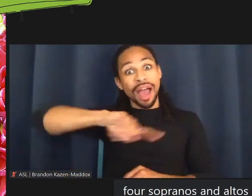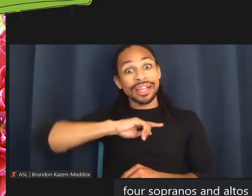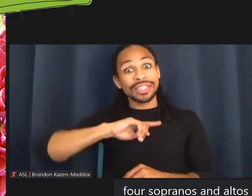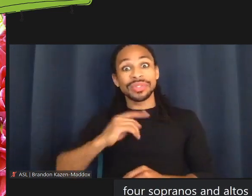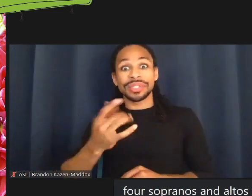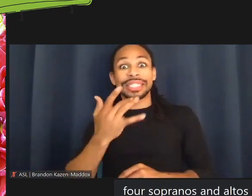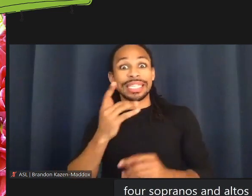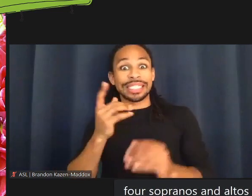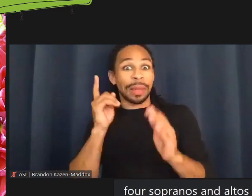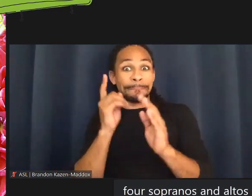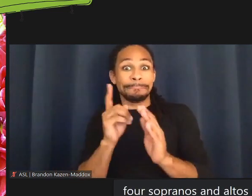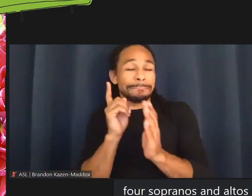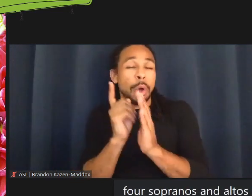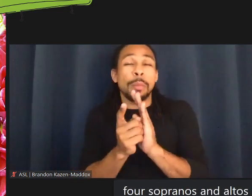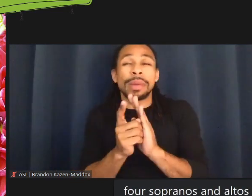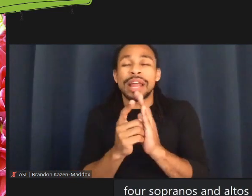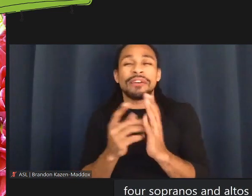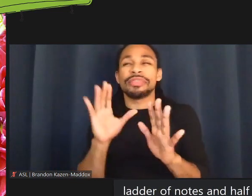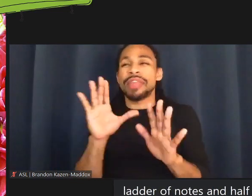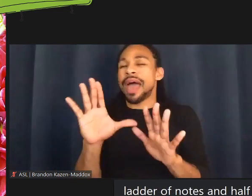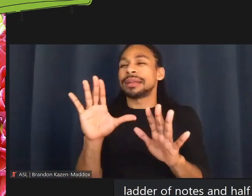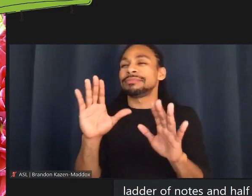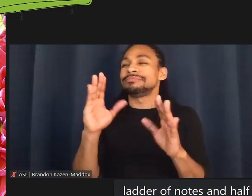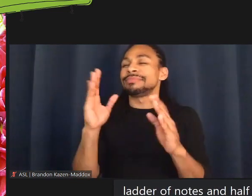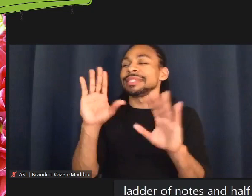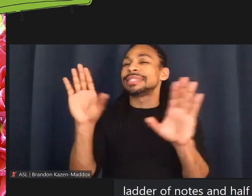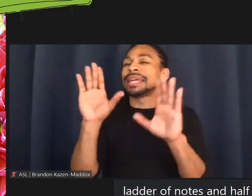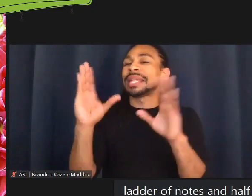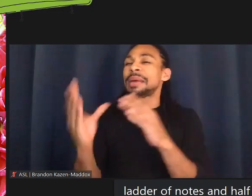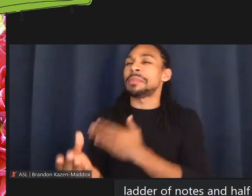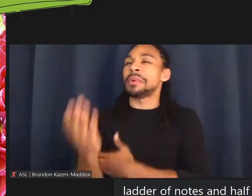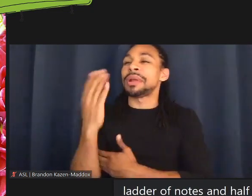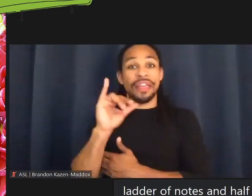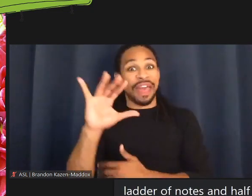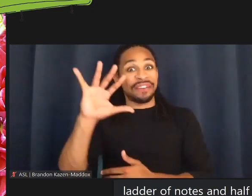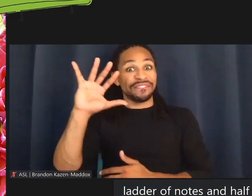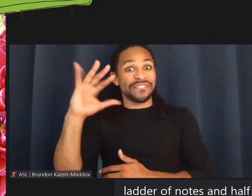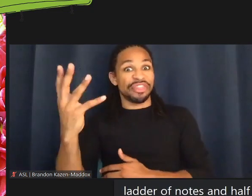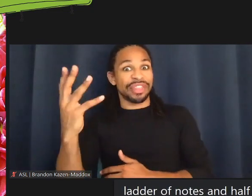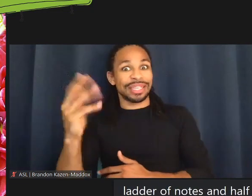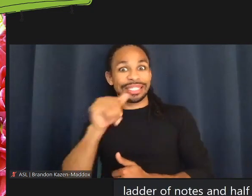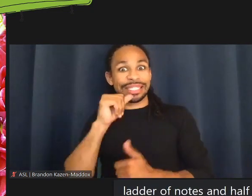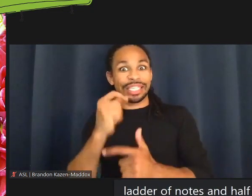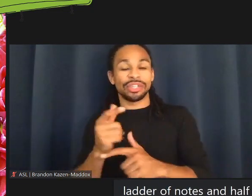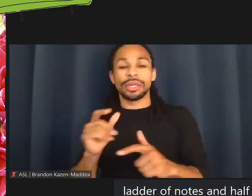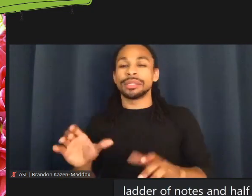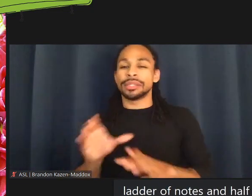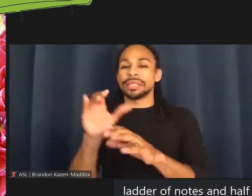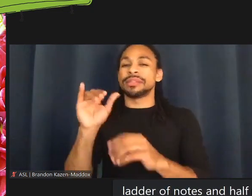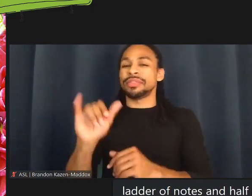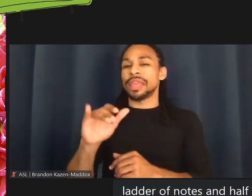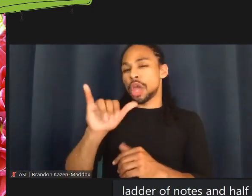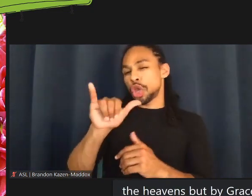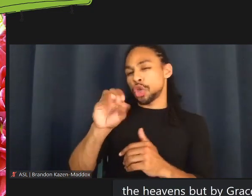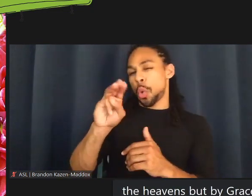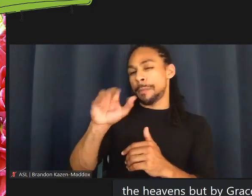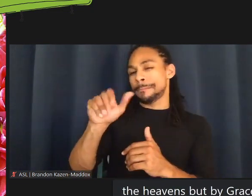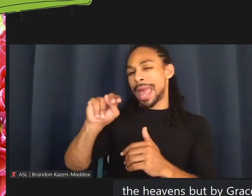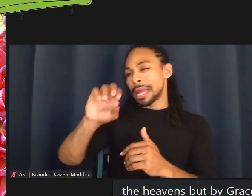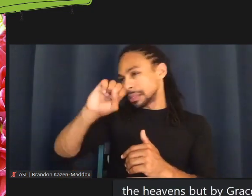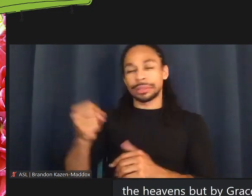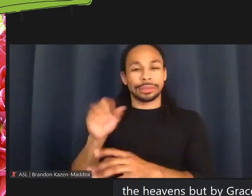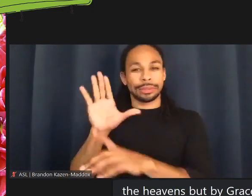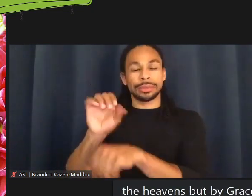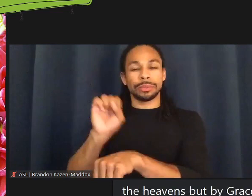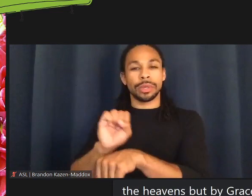getting up morning, while the 5th sister does the yeoman's work, holding that bass line steady,